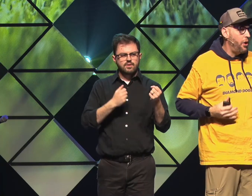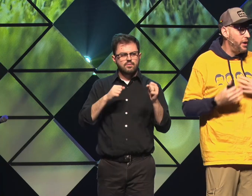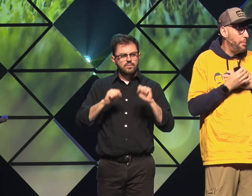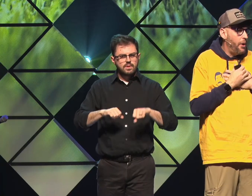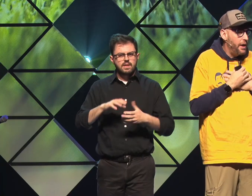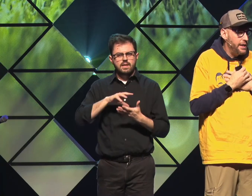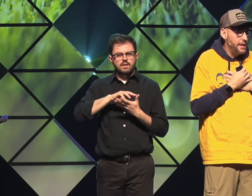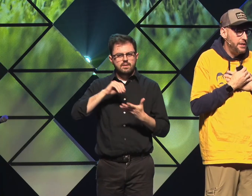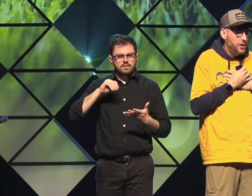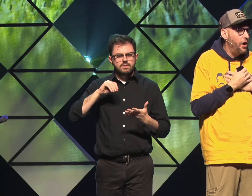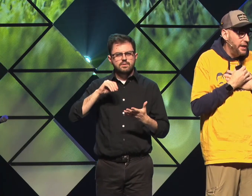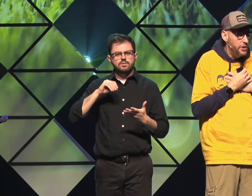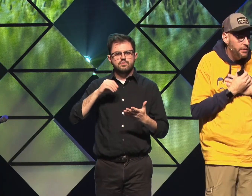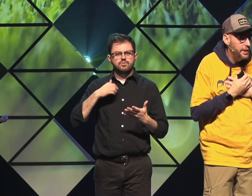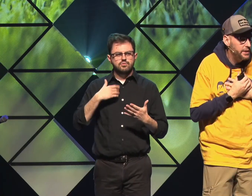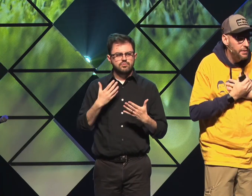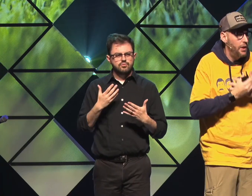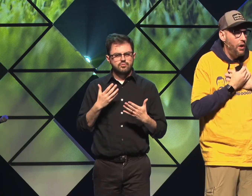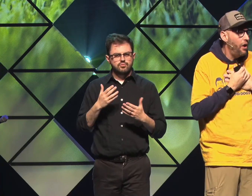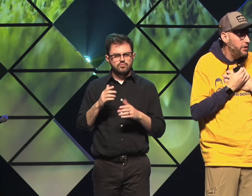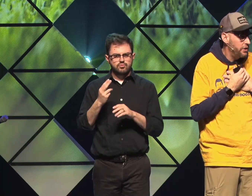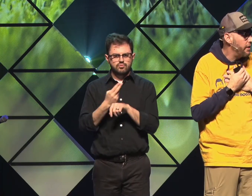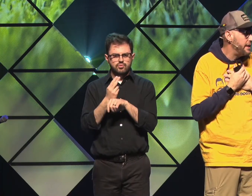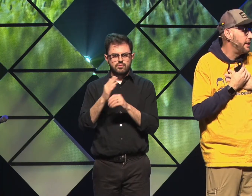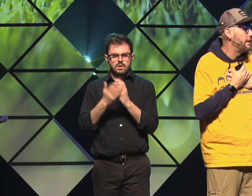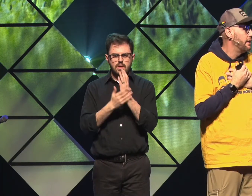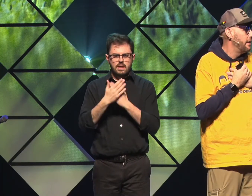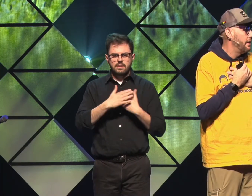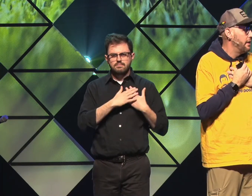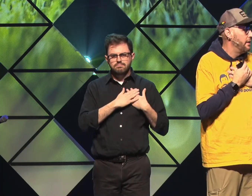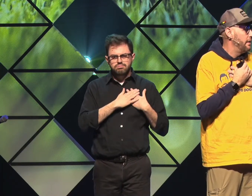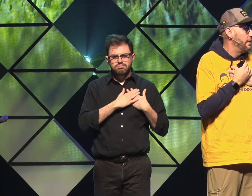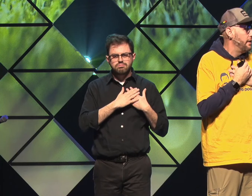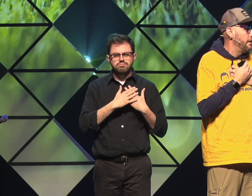to the part of the body that's talking to us. Our hearts are racing.